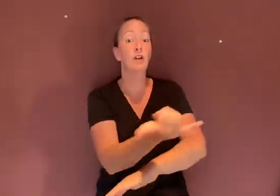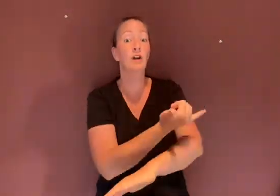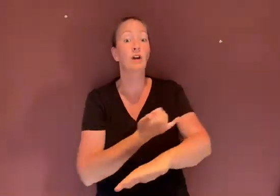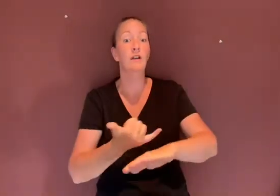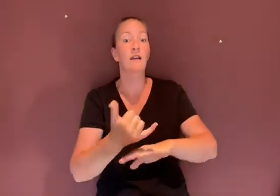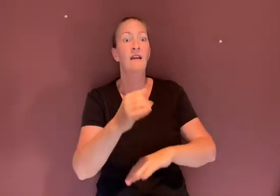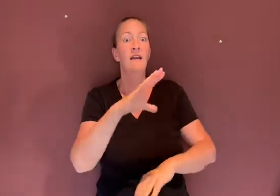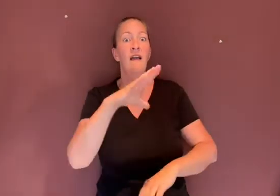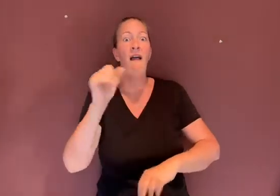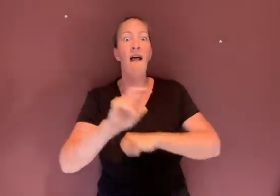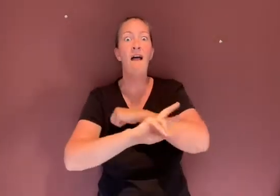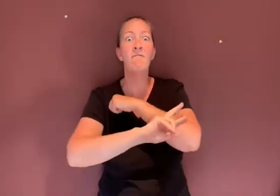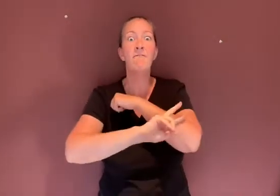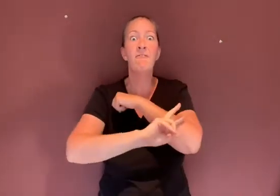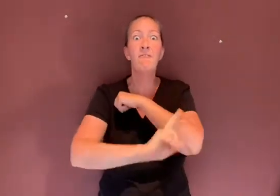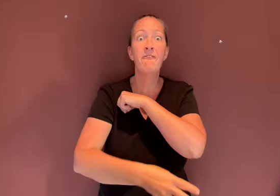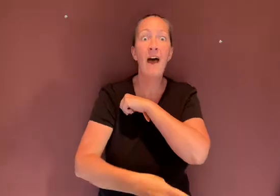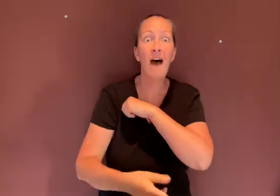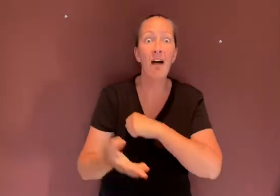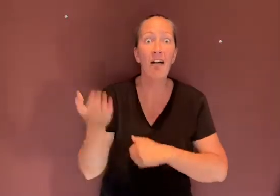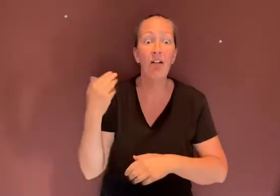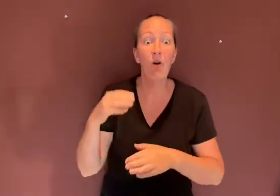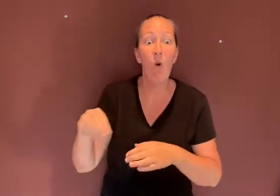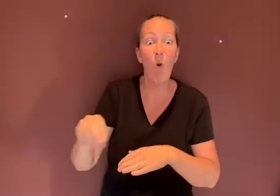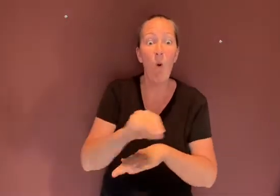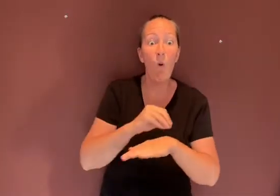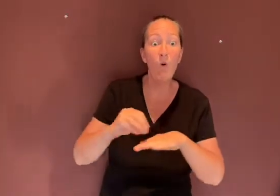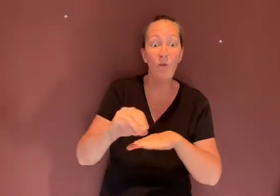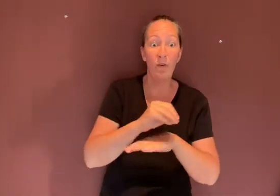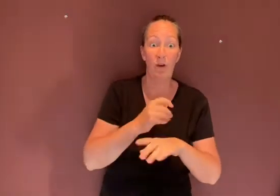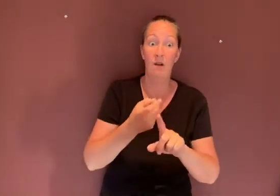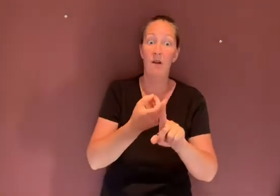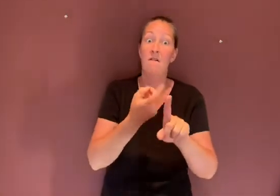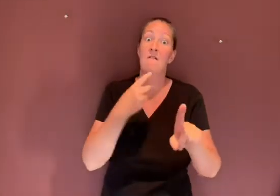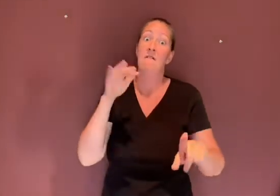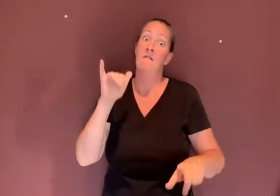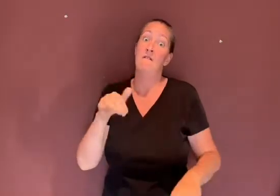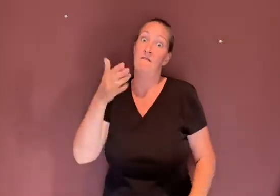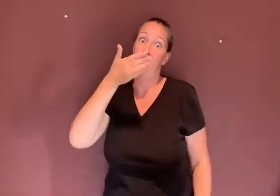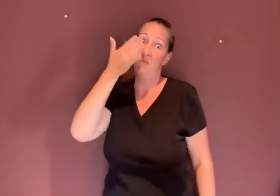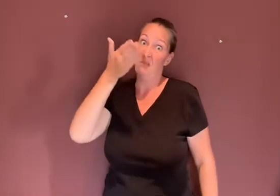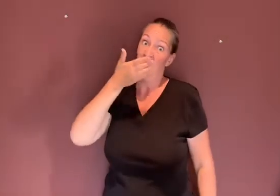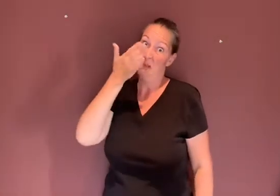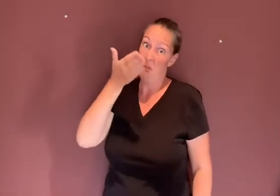yard and fell over from the smell.